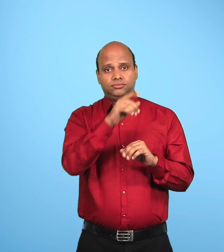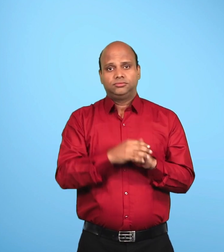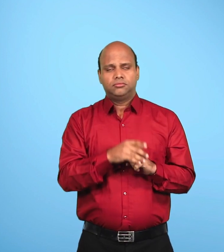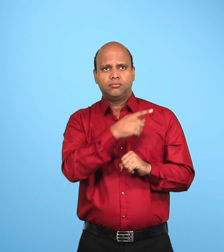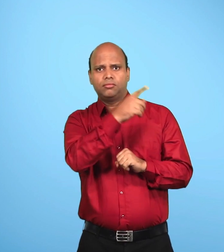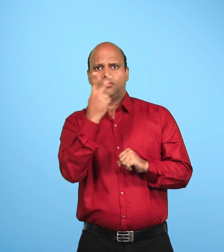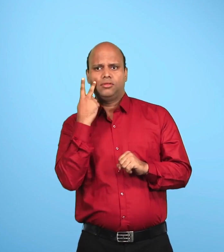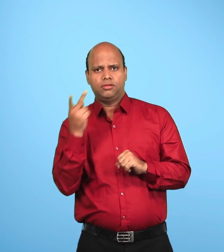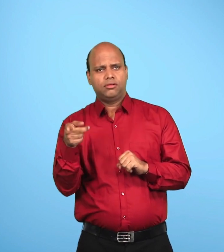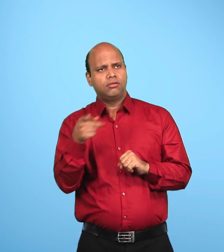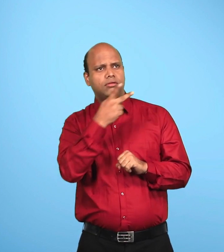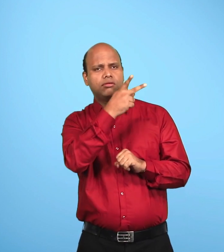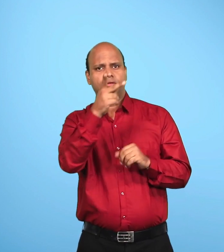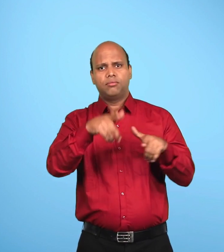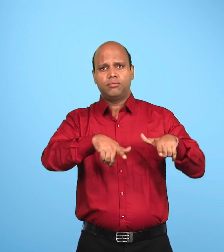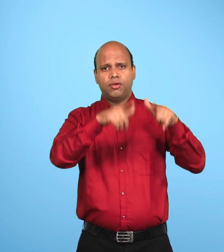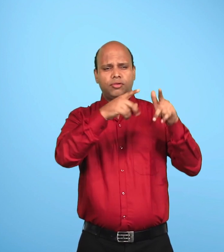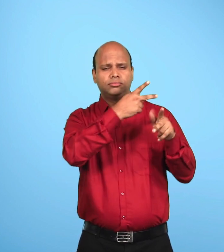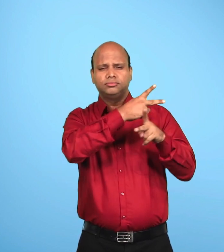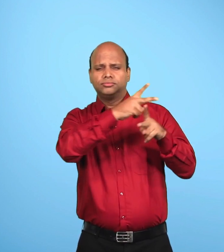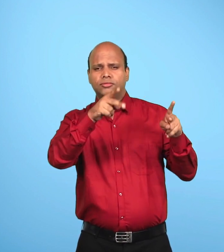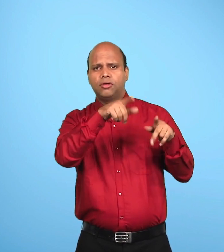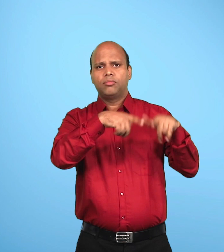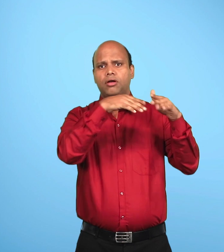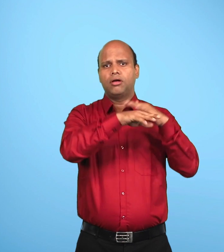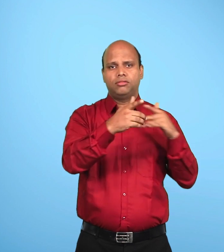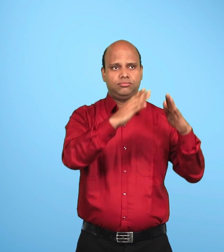They saw many kinds of trees on these mountains: